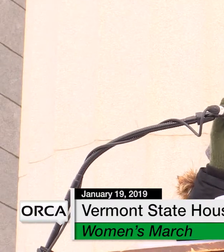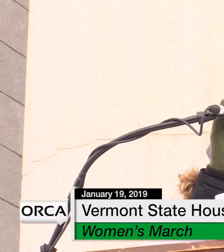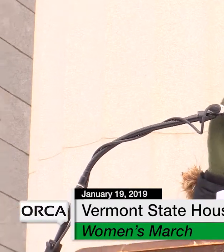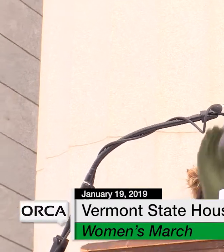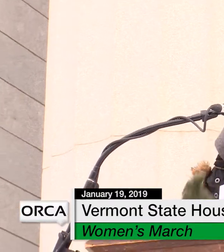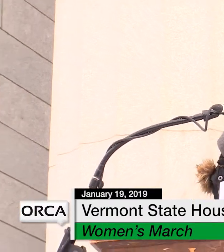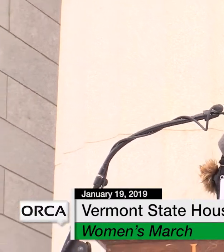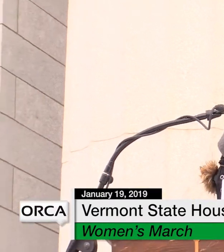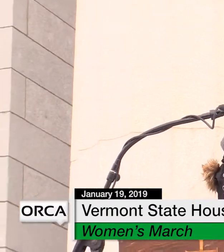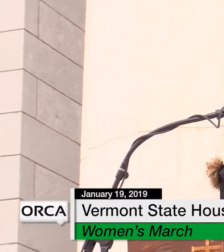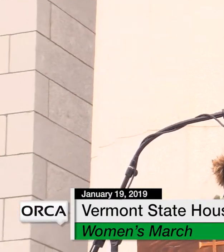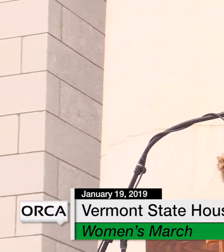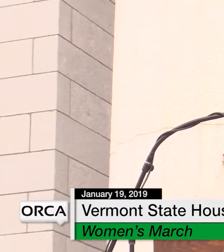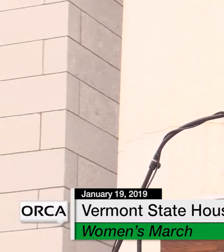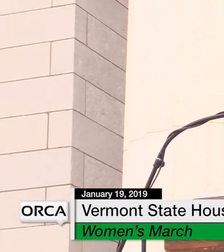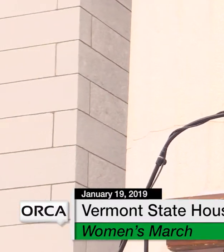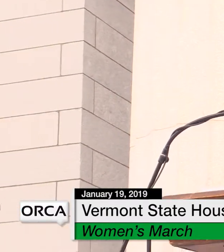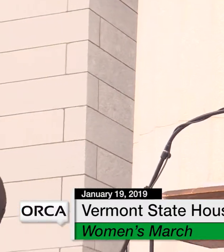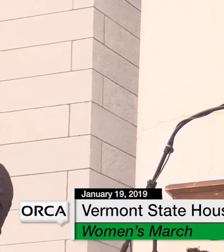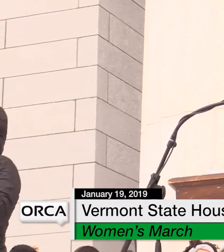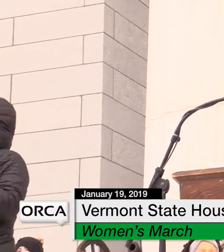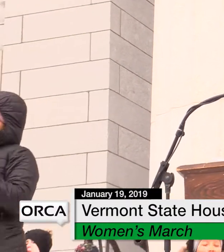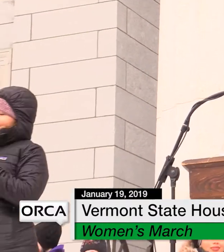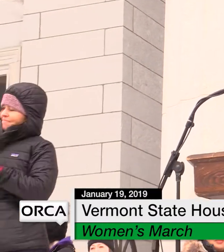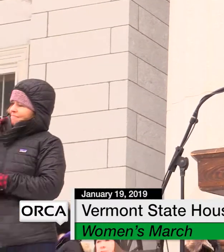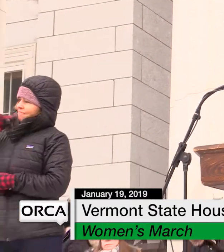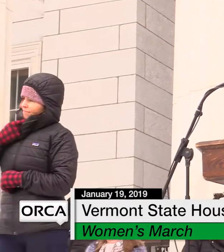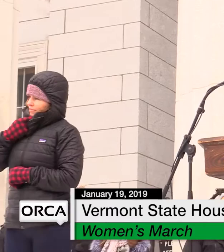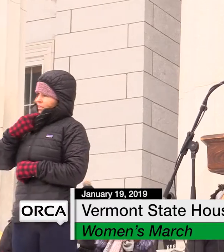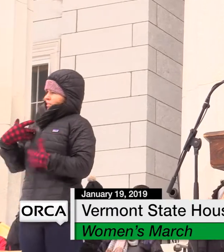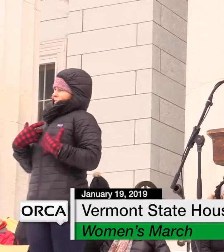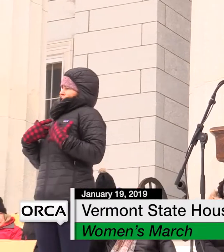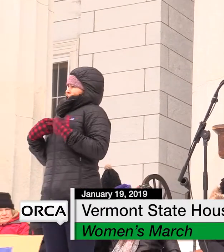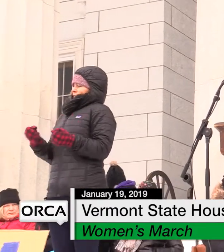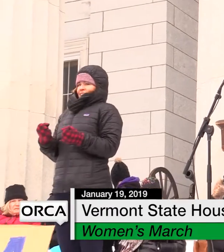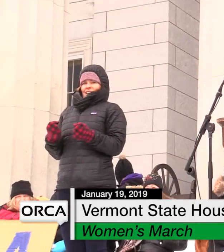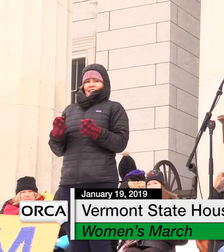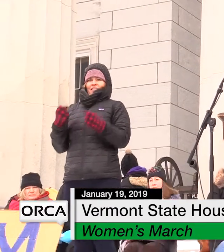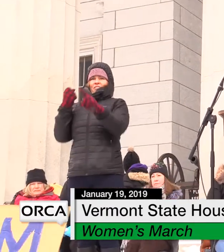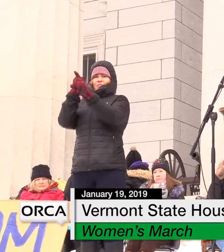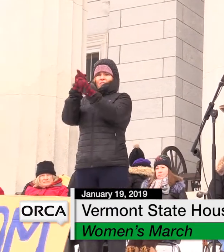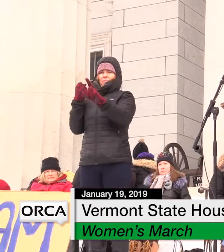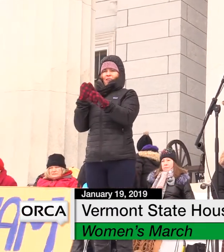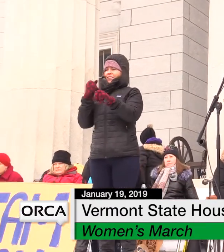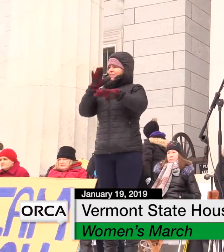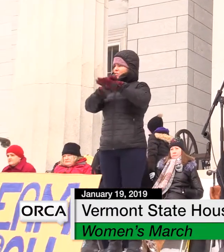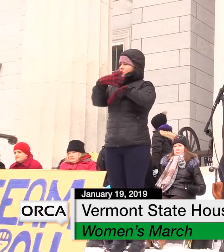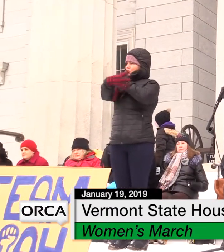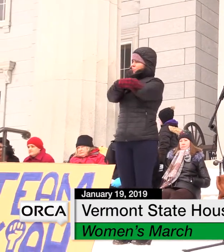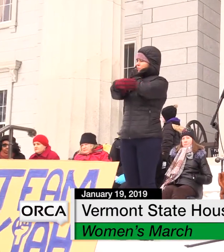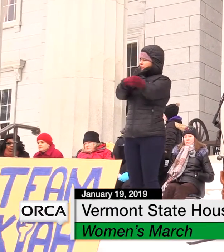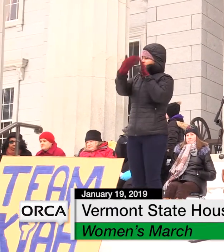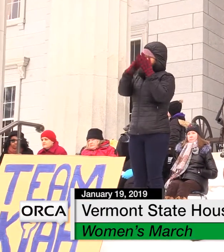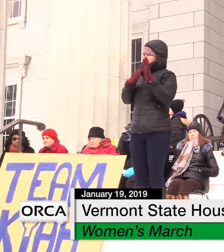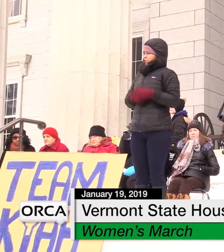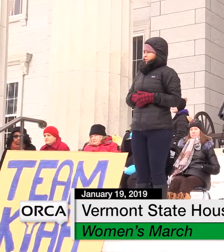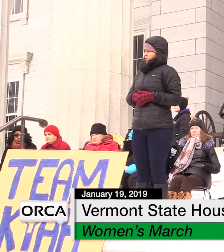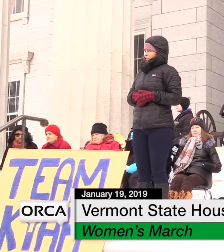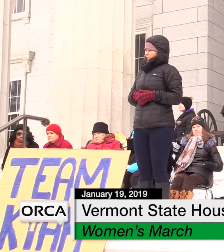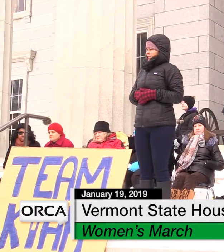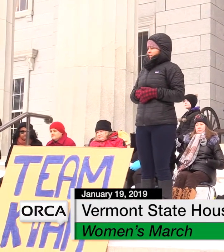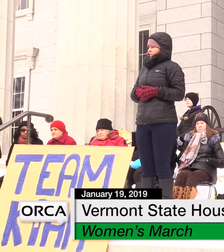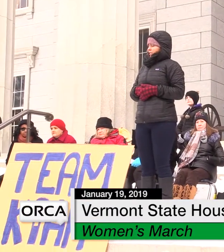Environmental racism has detrimental health and social impacts on marginalized communities. Health impacts